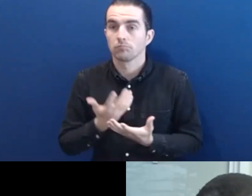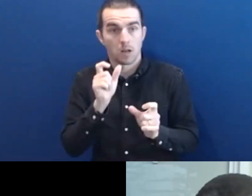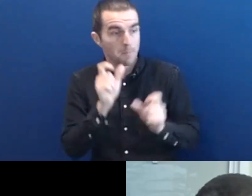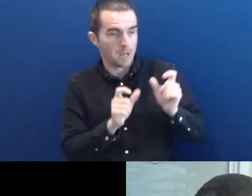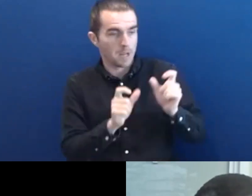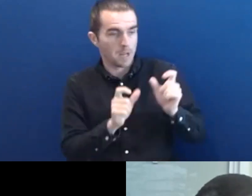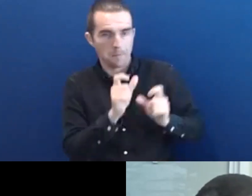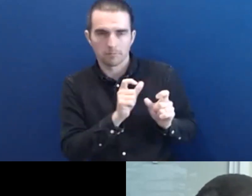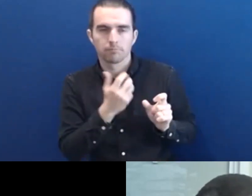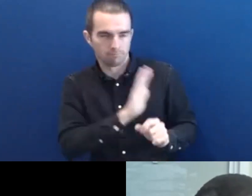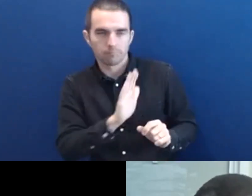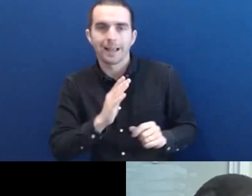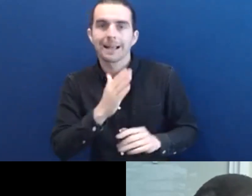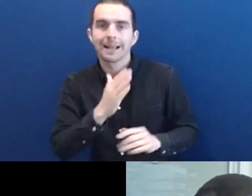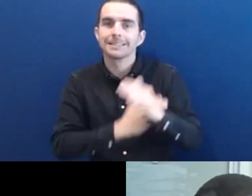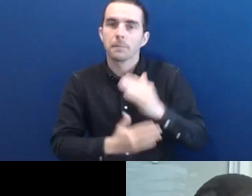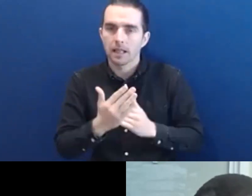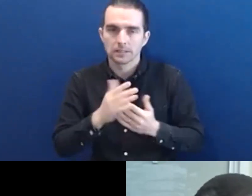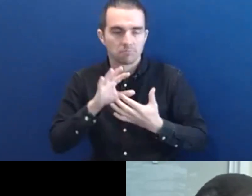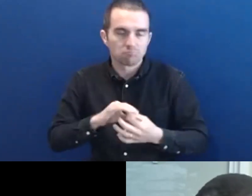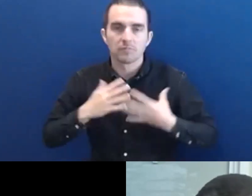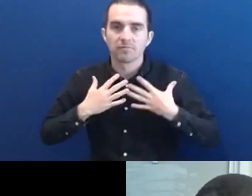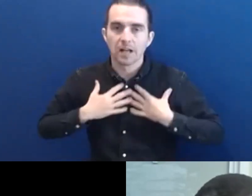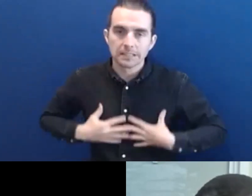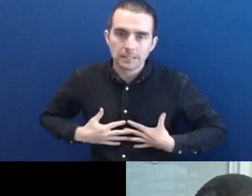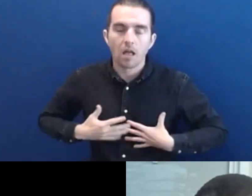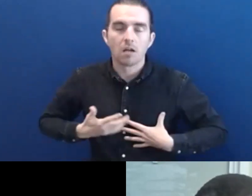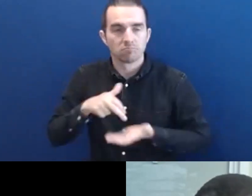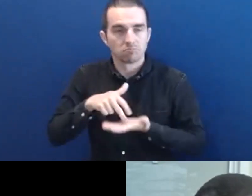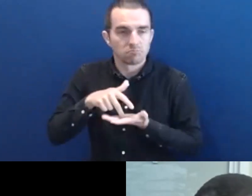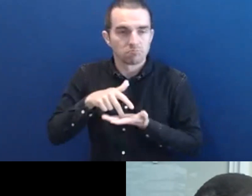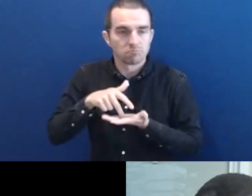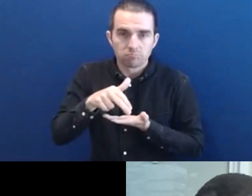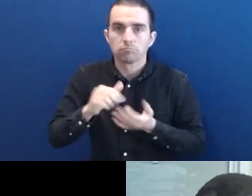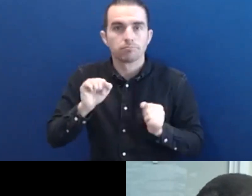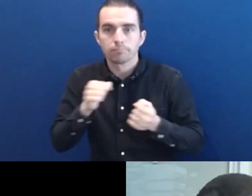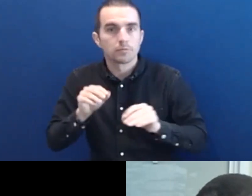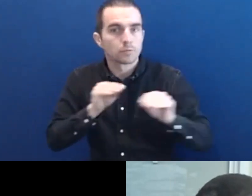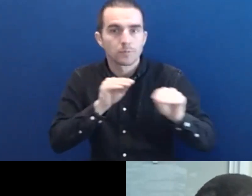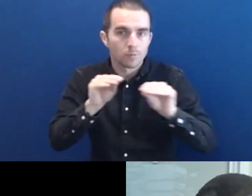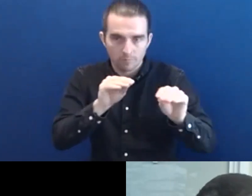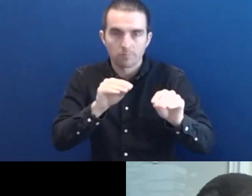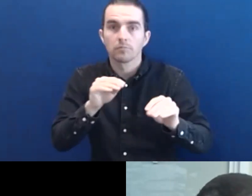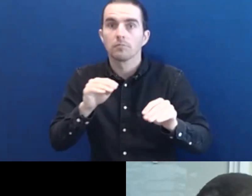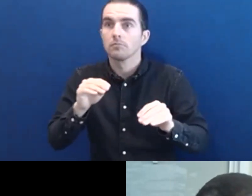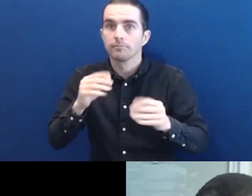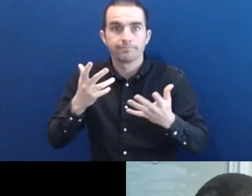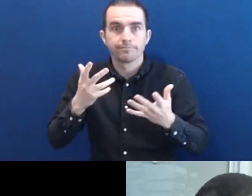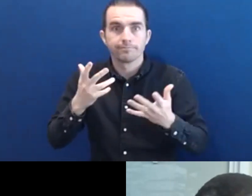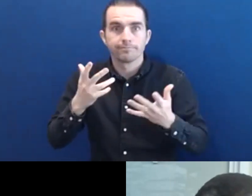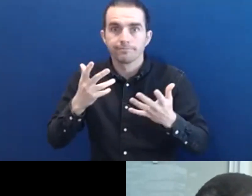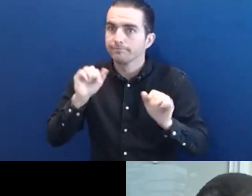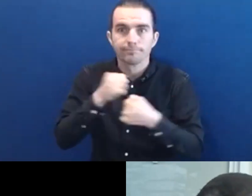distance. So they are sometimes left out in many occasions. Yes, so these